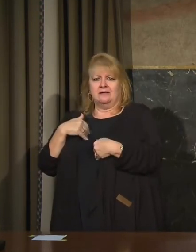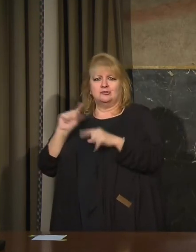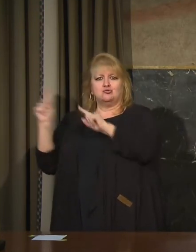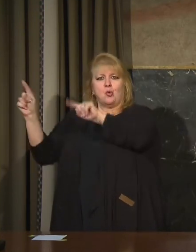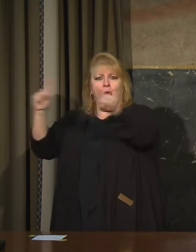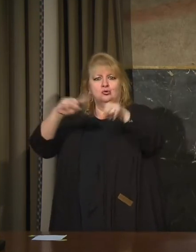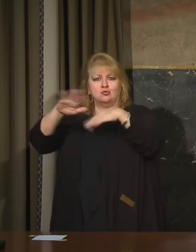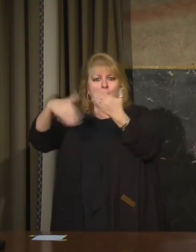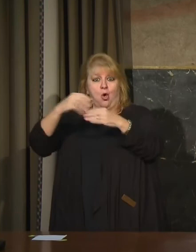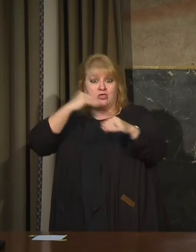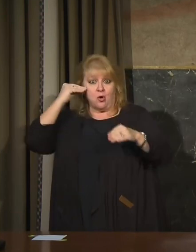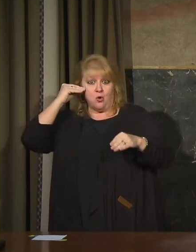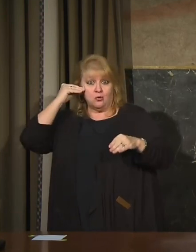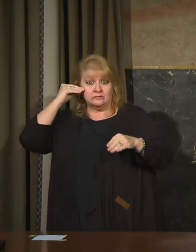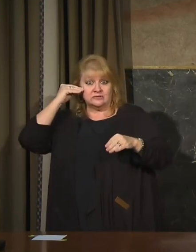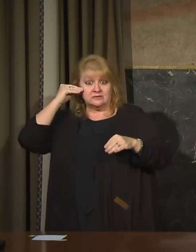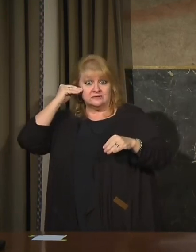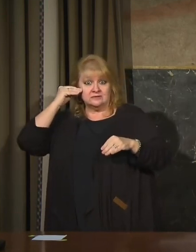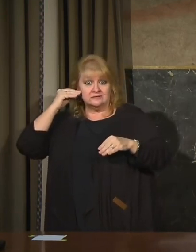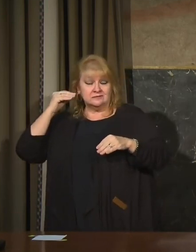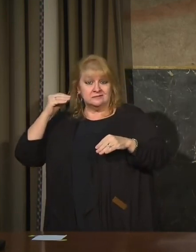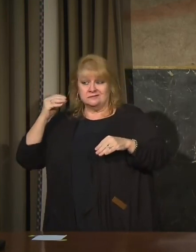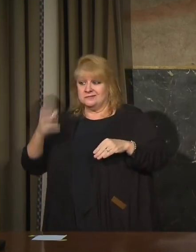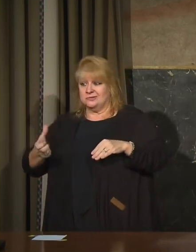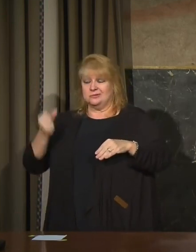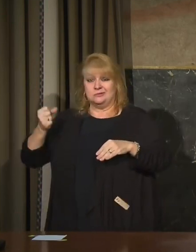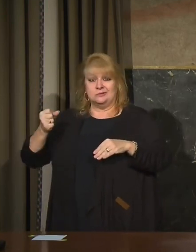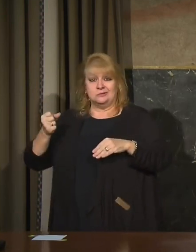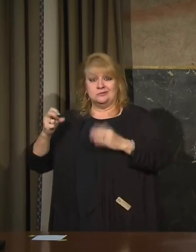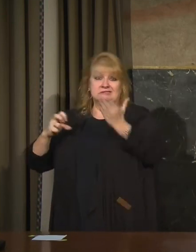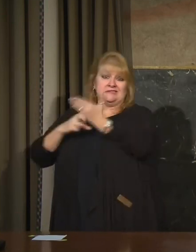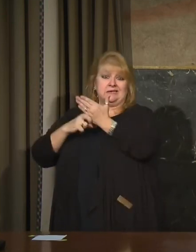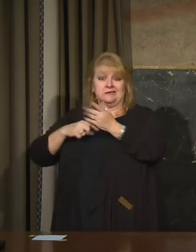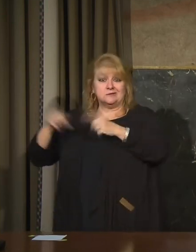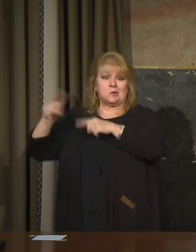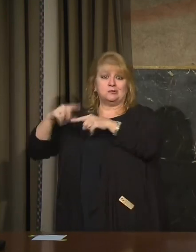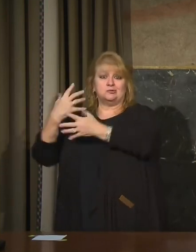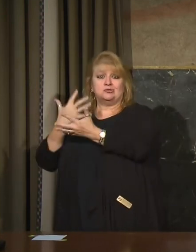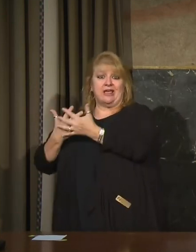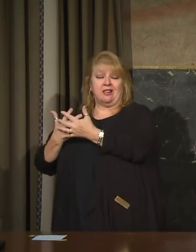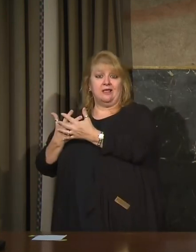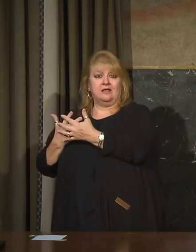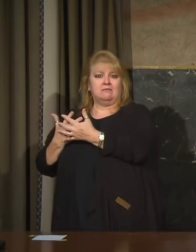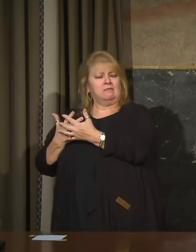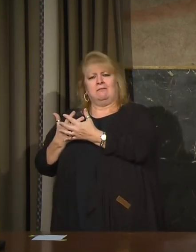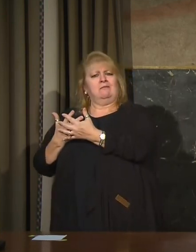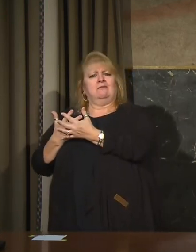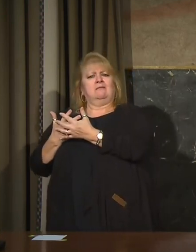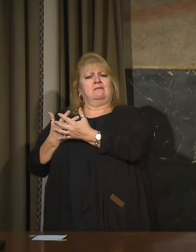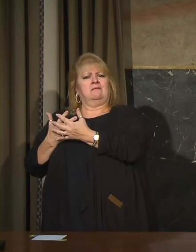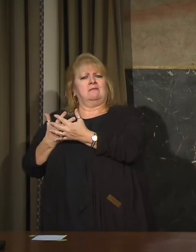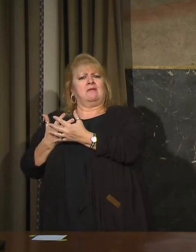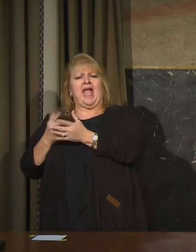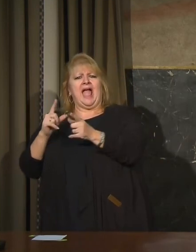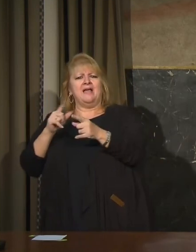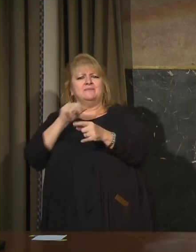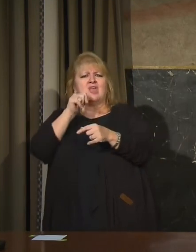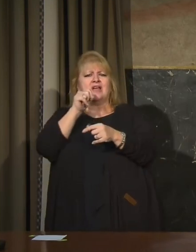home? We are not going to enforce our way out of this, people. We're either going to do the right thing or we're not.